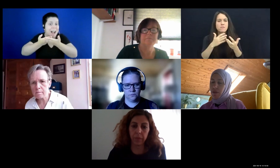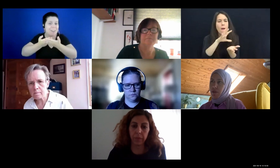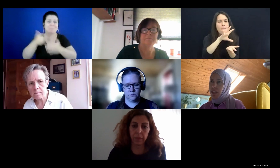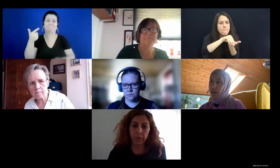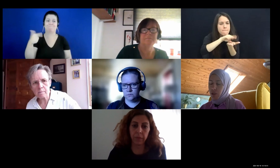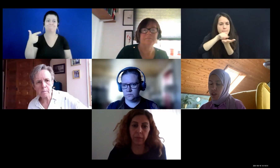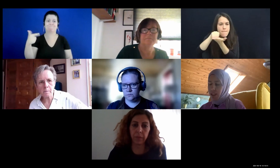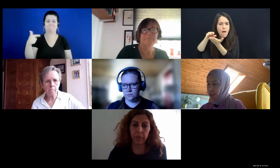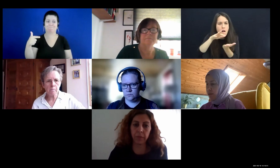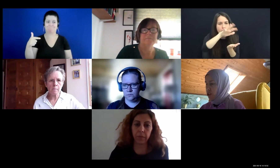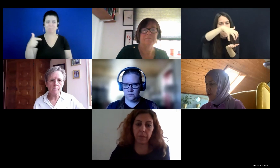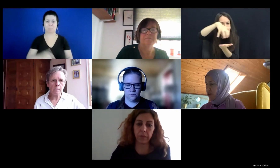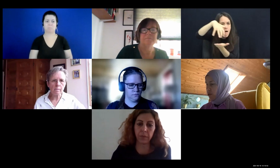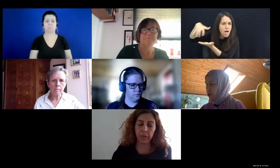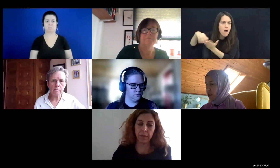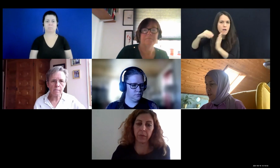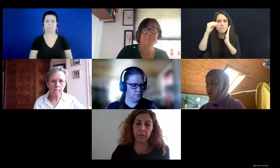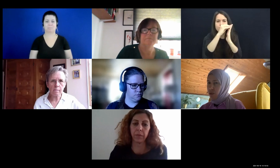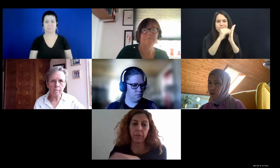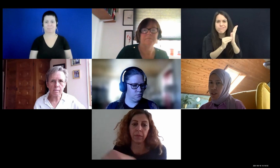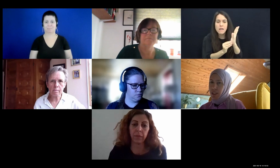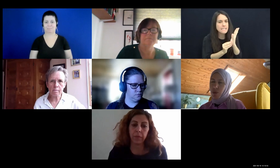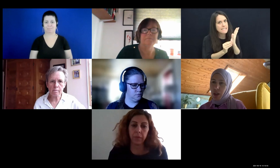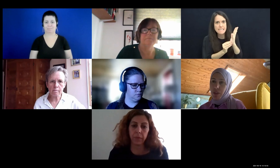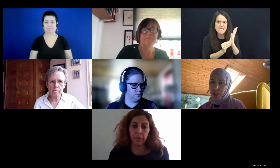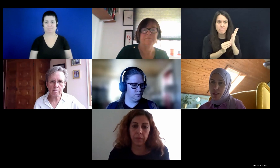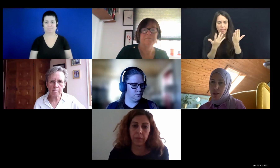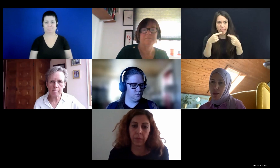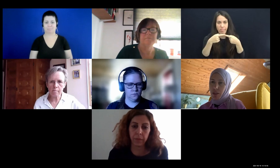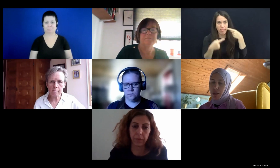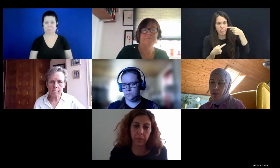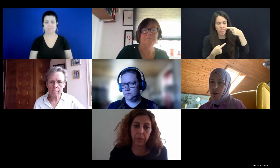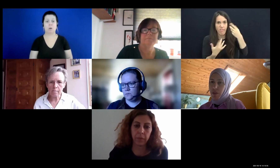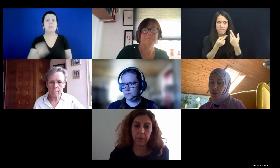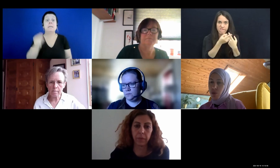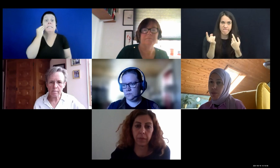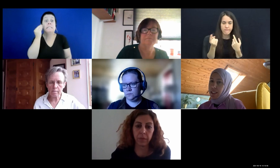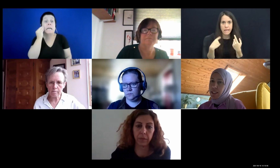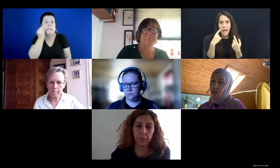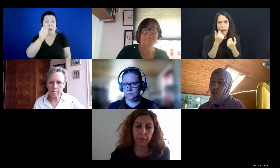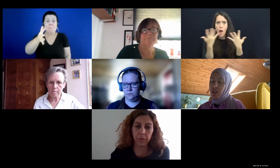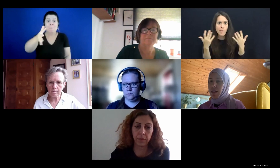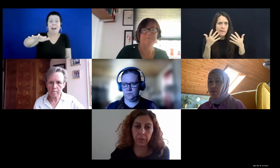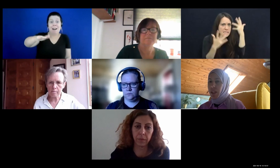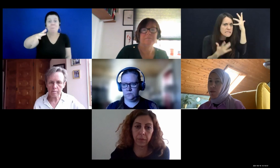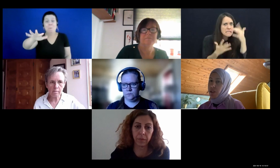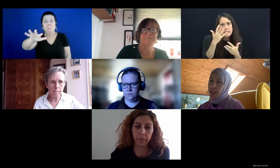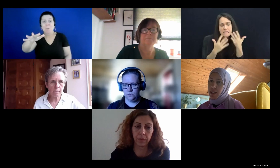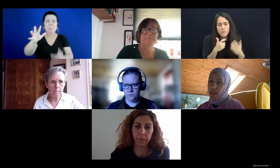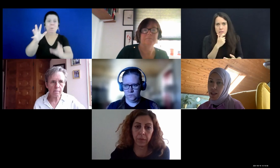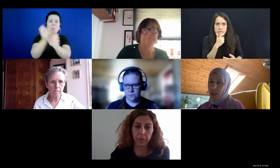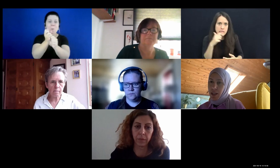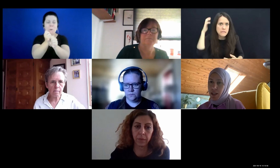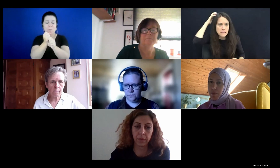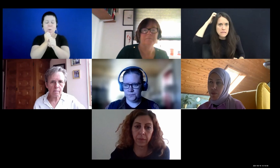give an assumption or to count the number of the group, but it's not